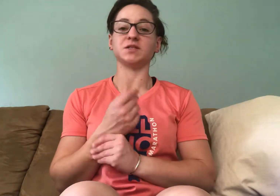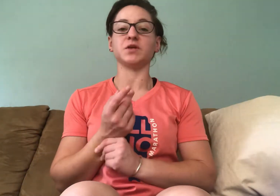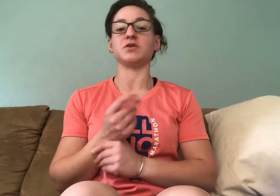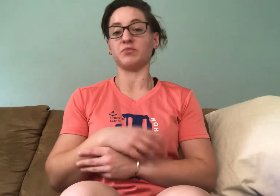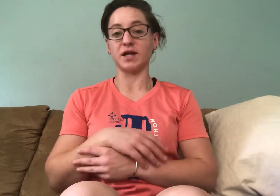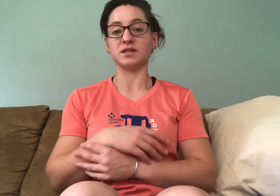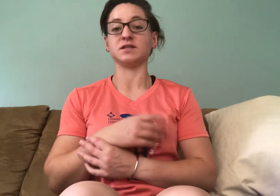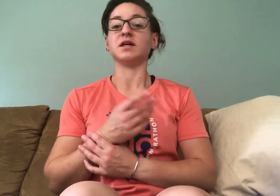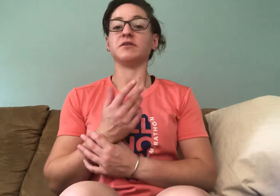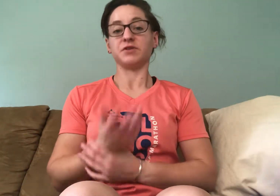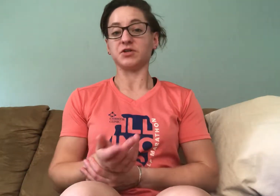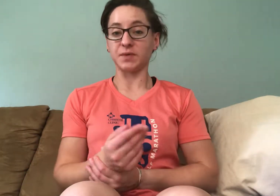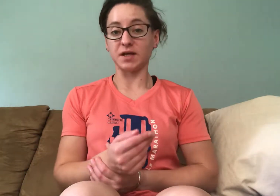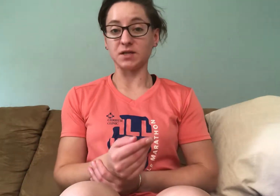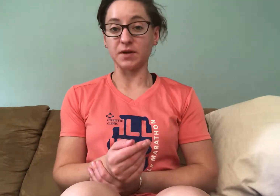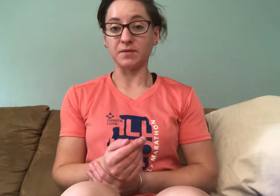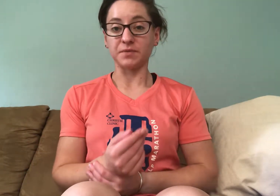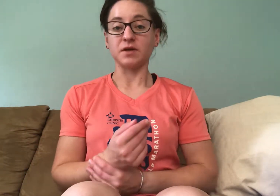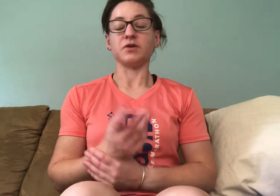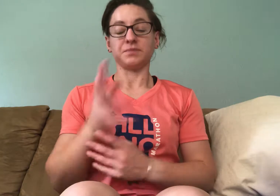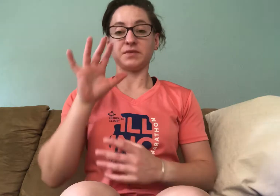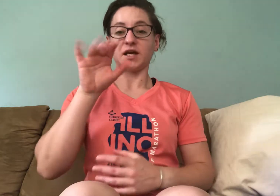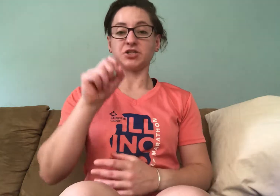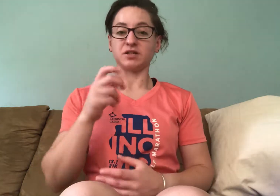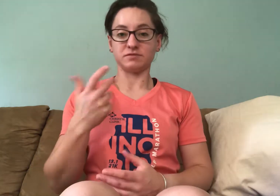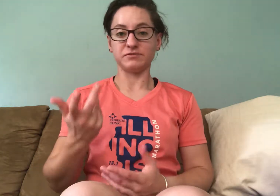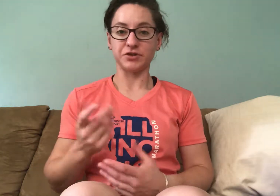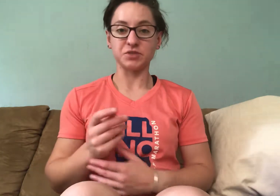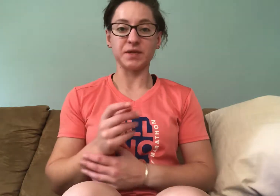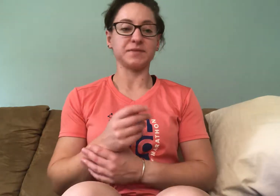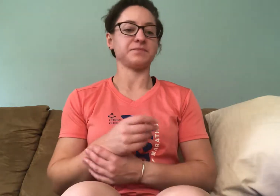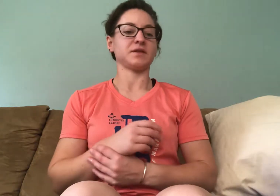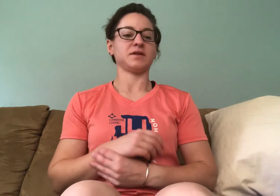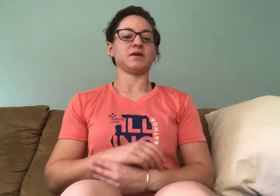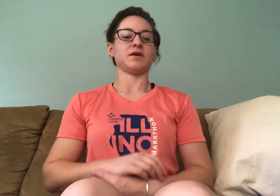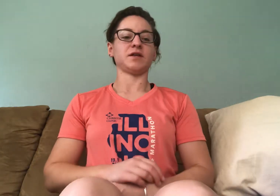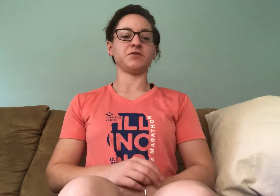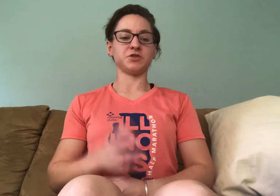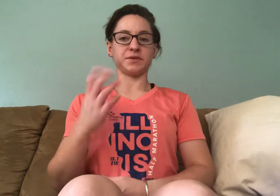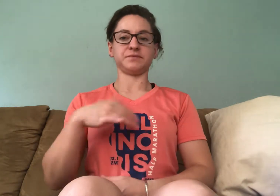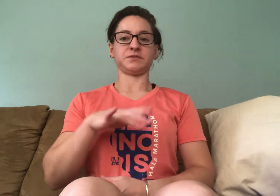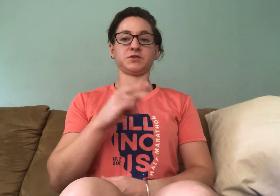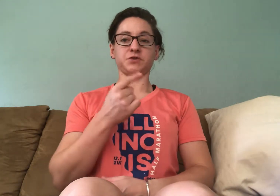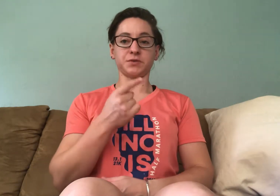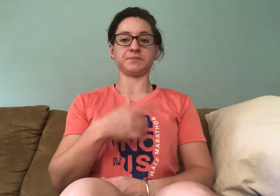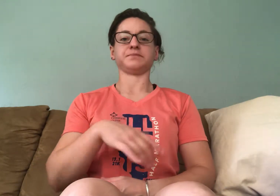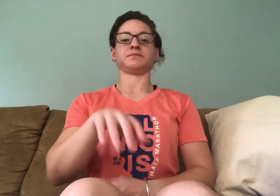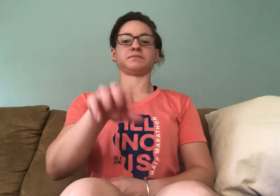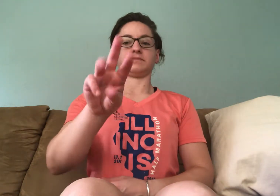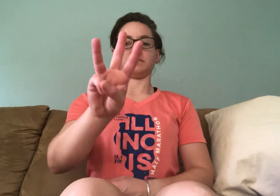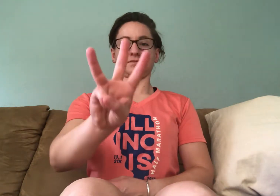way you can practice fingerspelling as well, or catching fingerspelling. All right, first one. So first one.